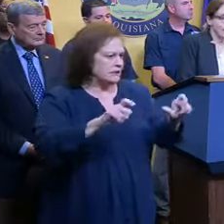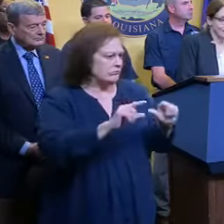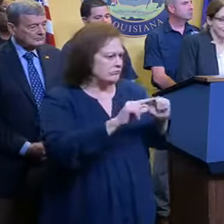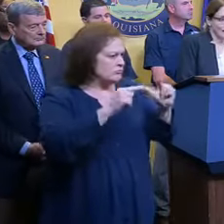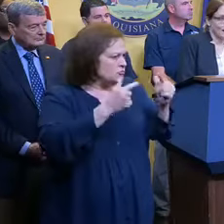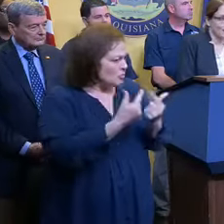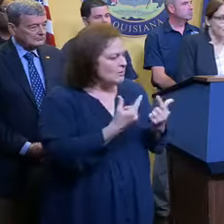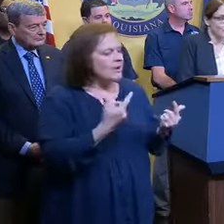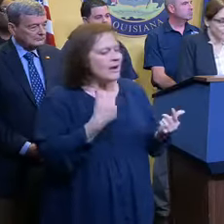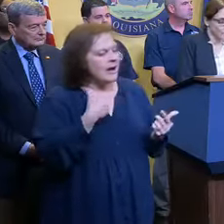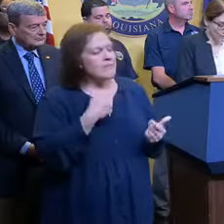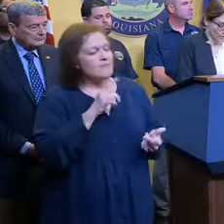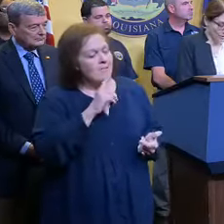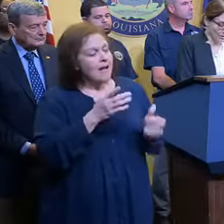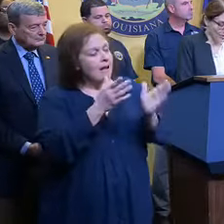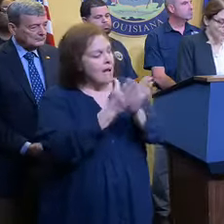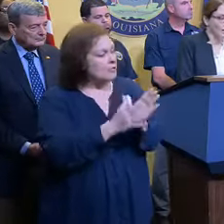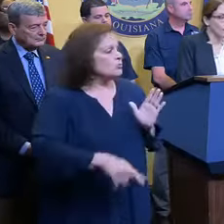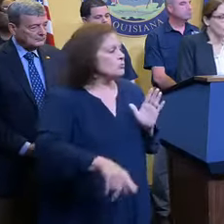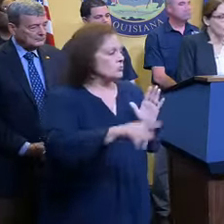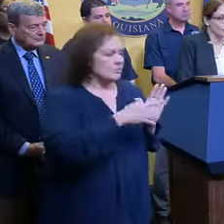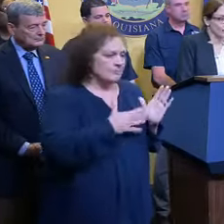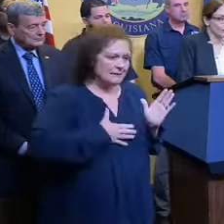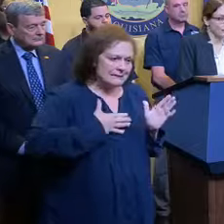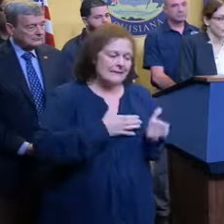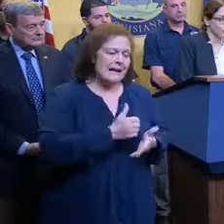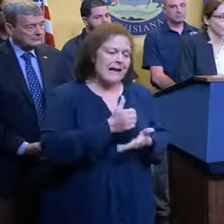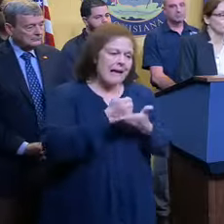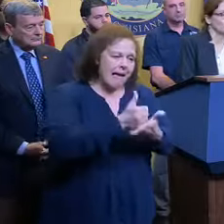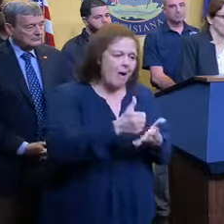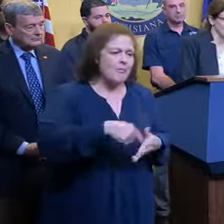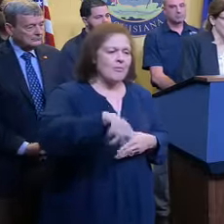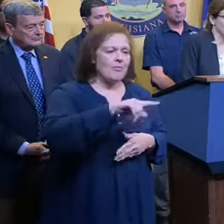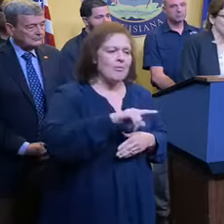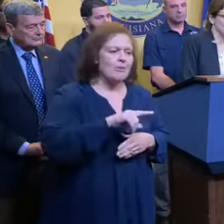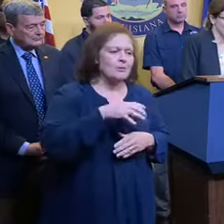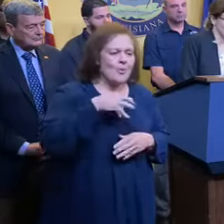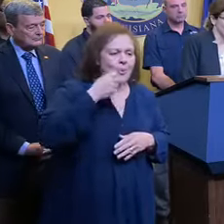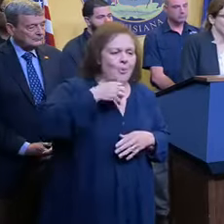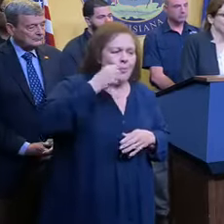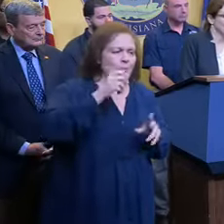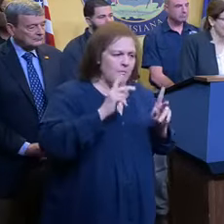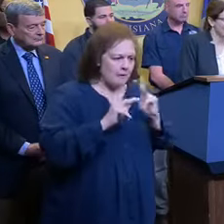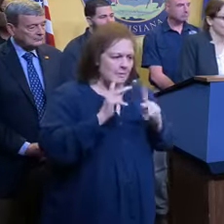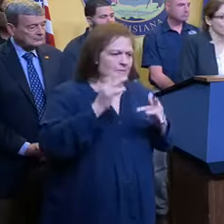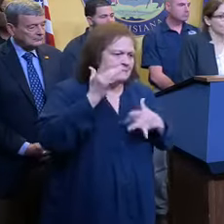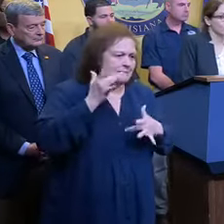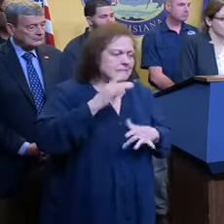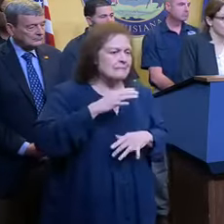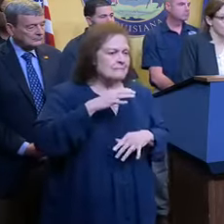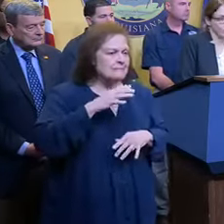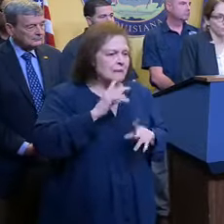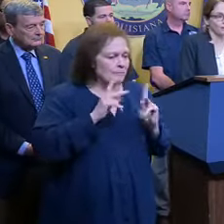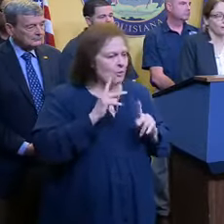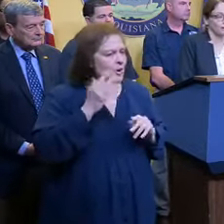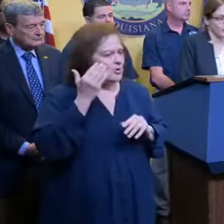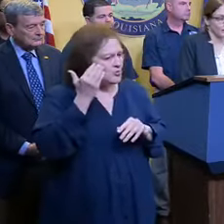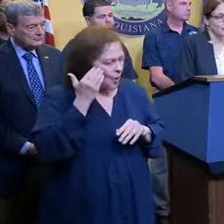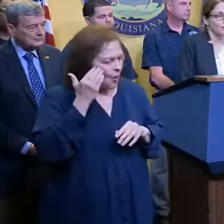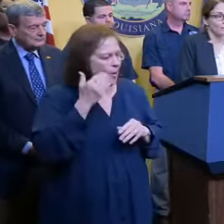We are asking everyone do their part to help protect these vulnerable community members. We know that they are